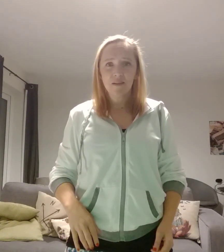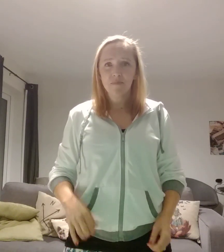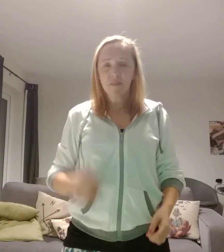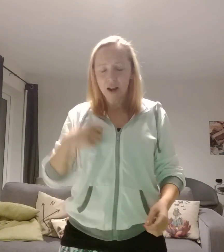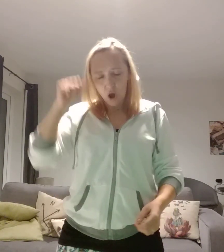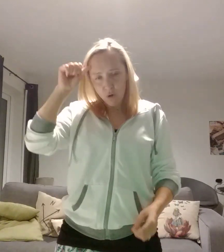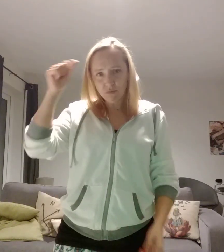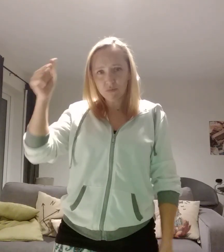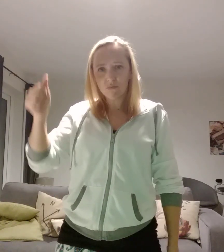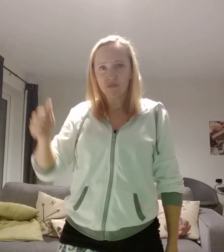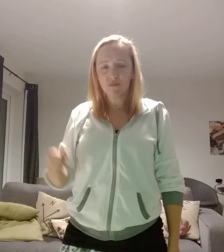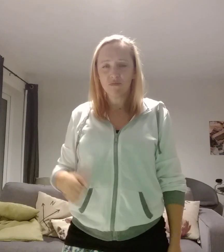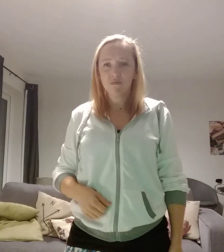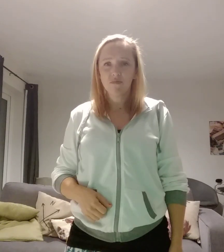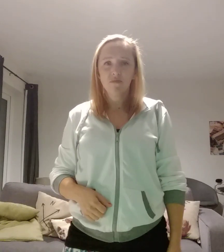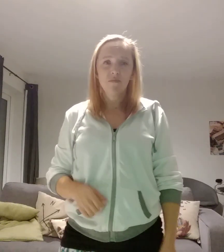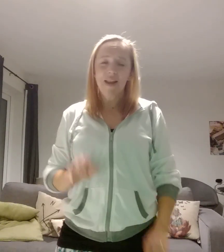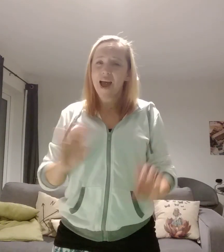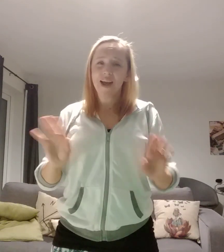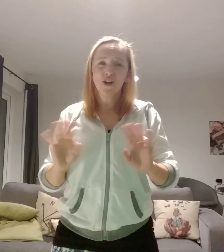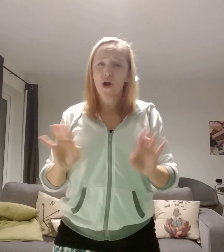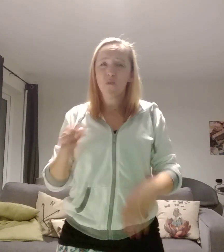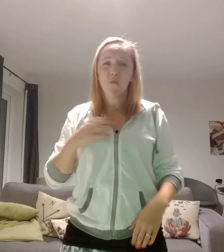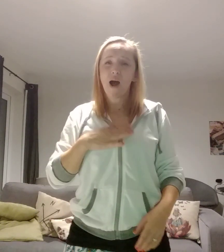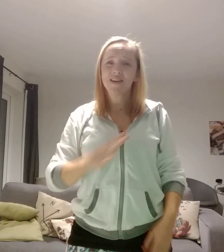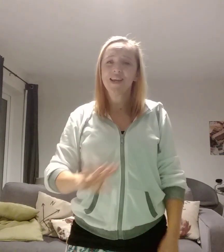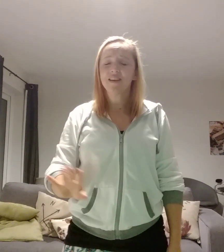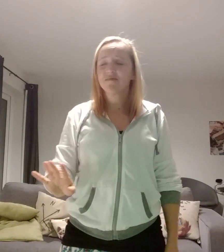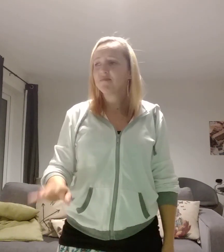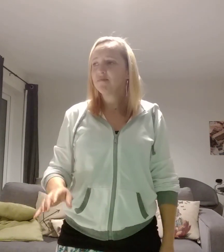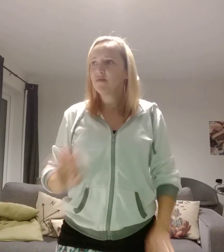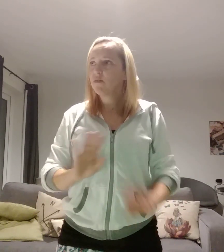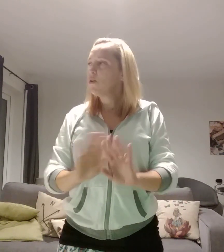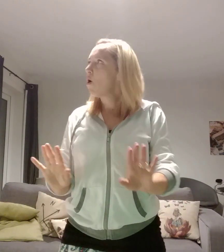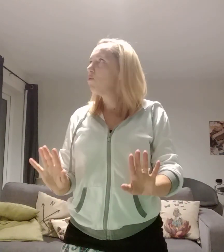wanted. I know. But I don't want it. No.